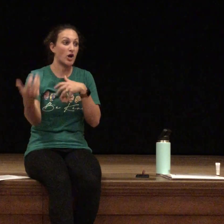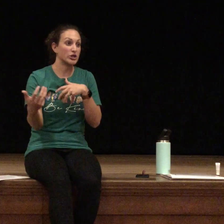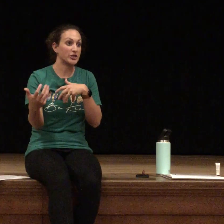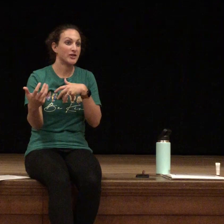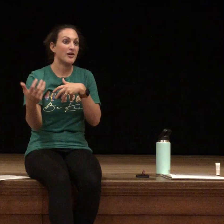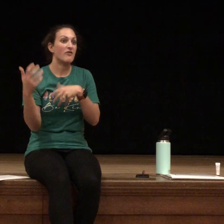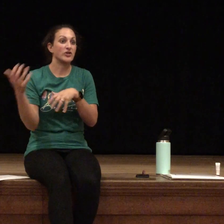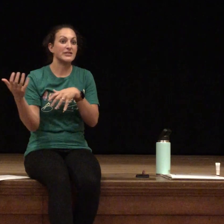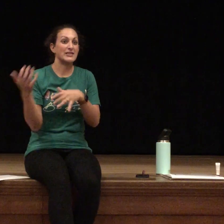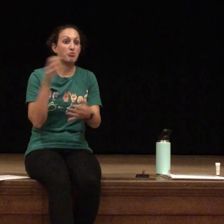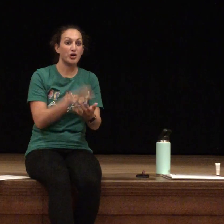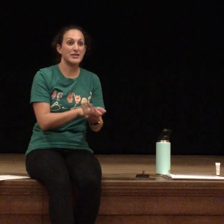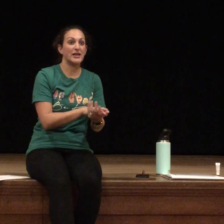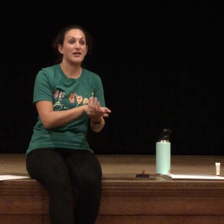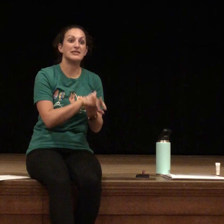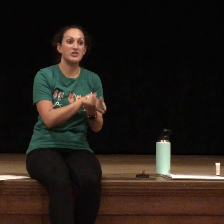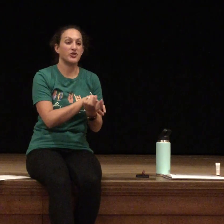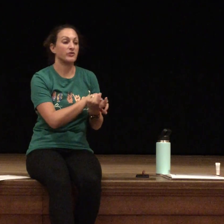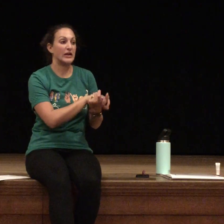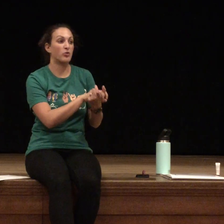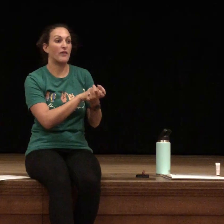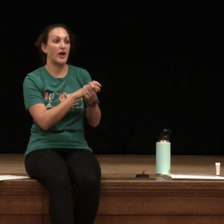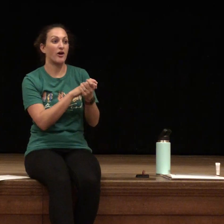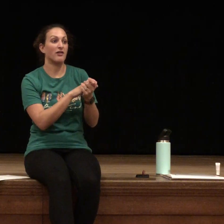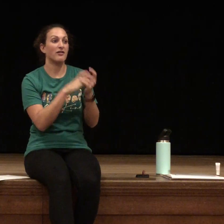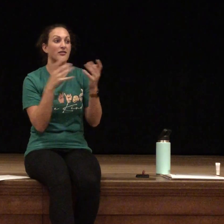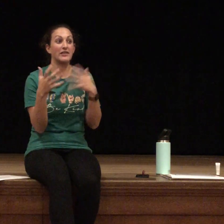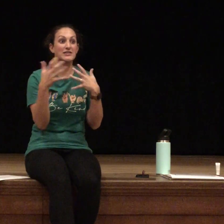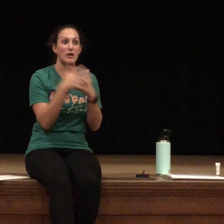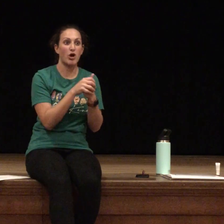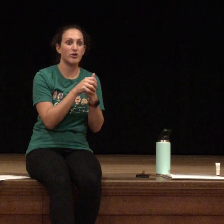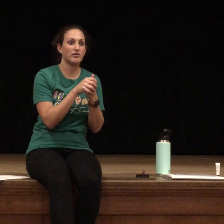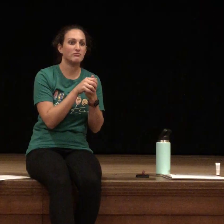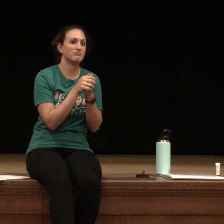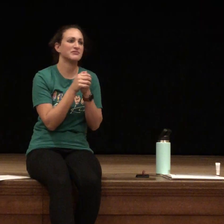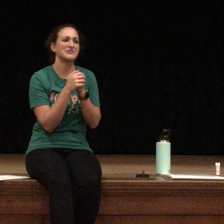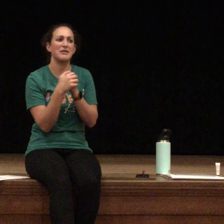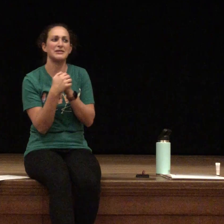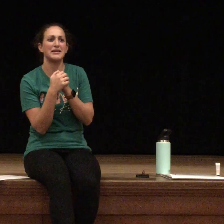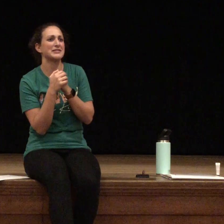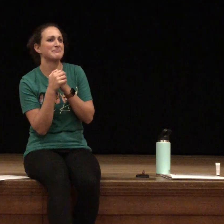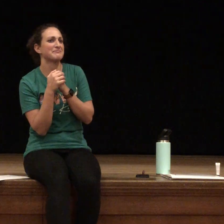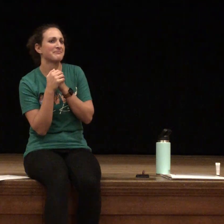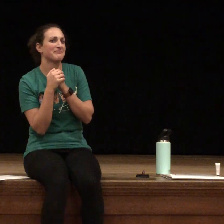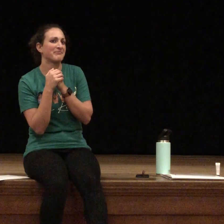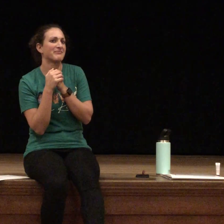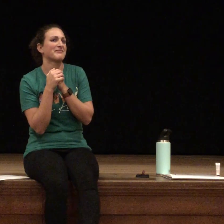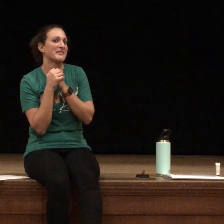color versus in person it's easier to read when they are like the same color. Does that make sense?